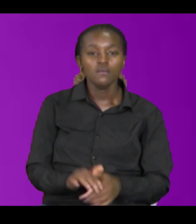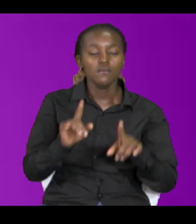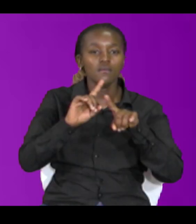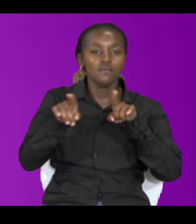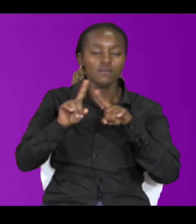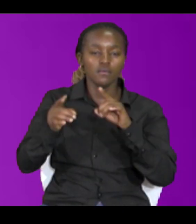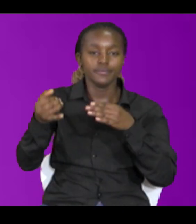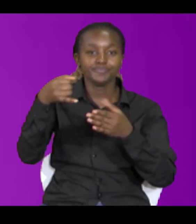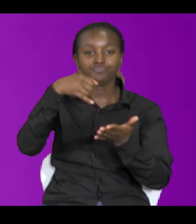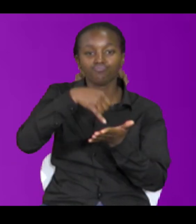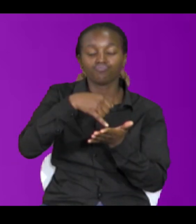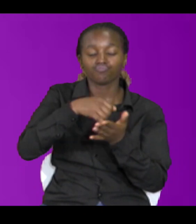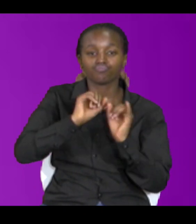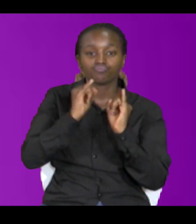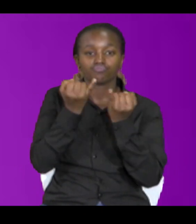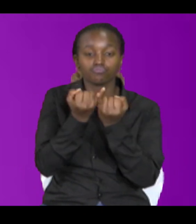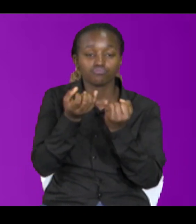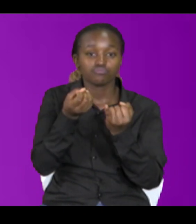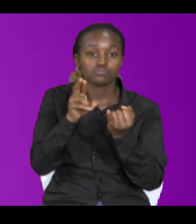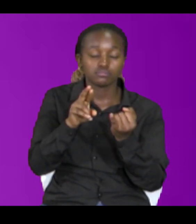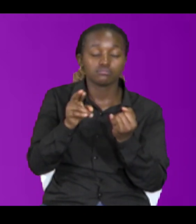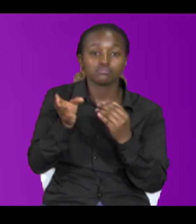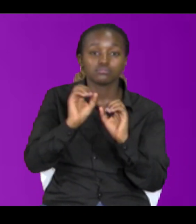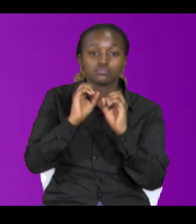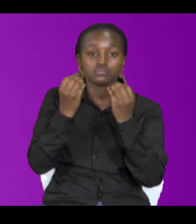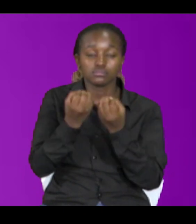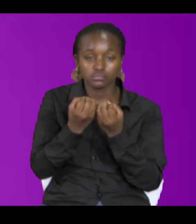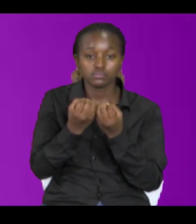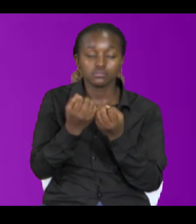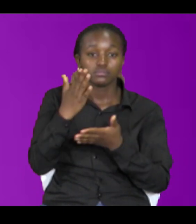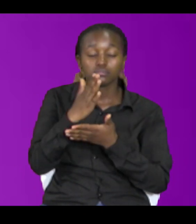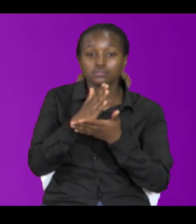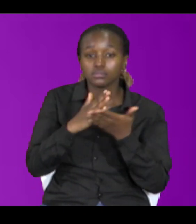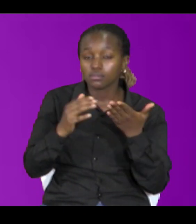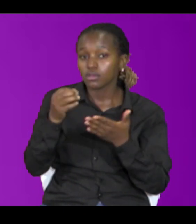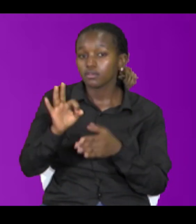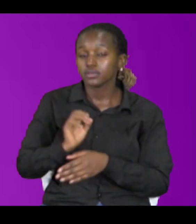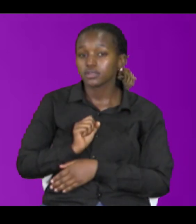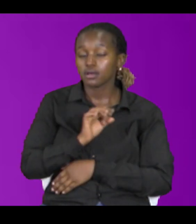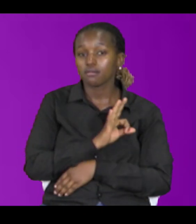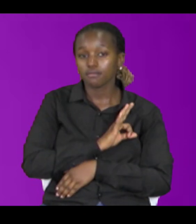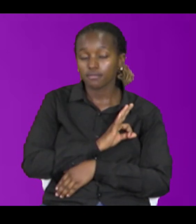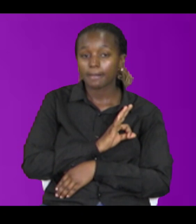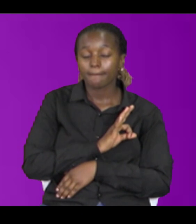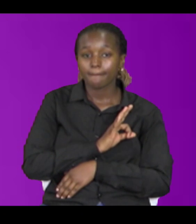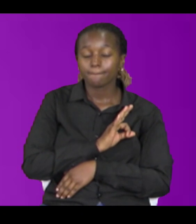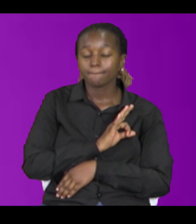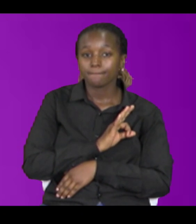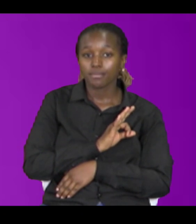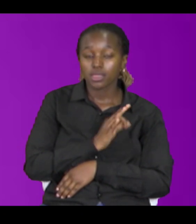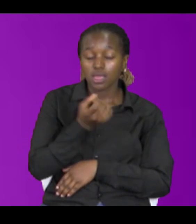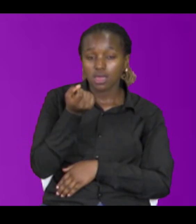organizations or institutions, you find that some of the staff do